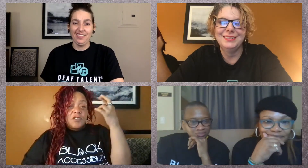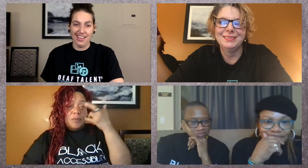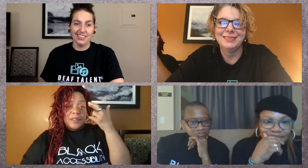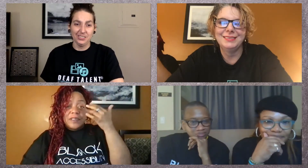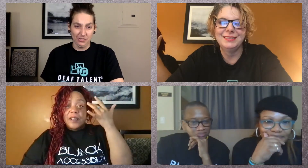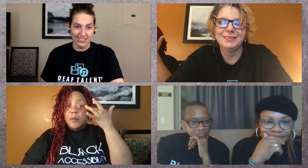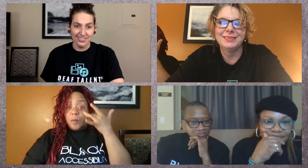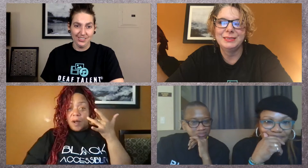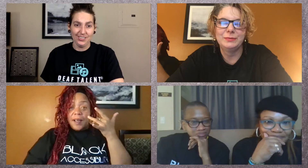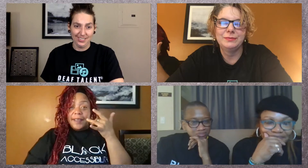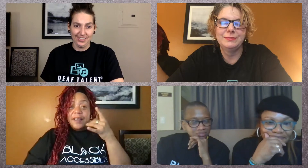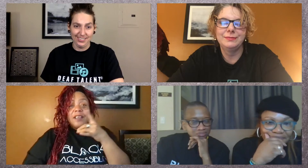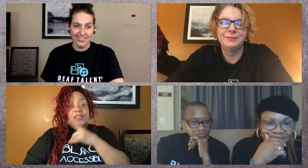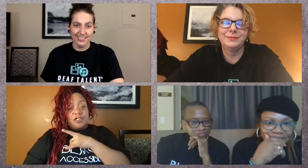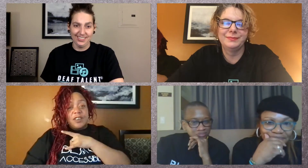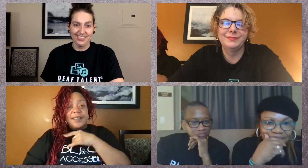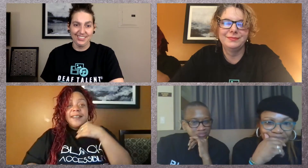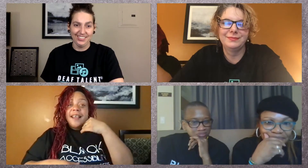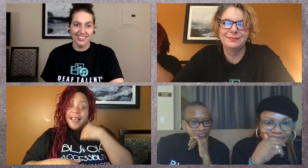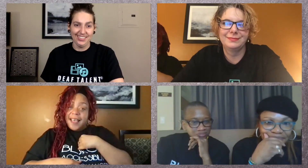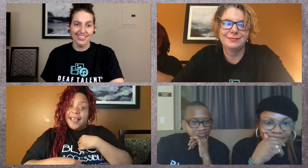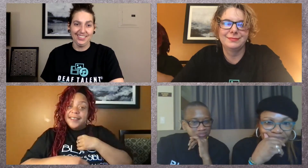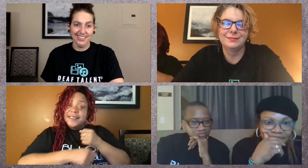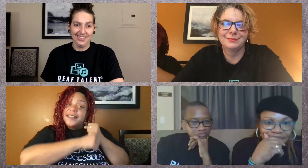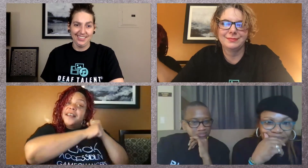but if they miss Jade,